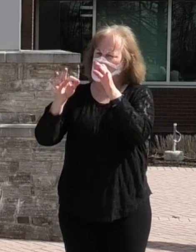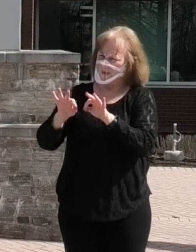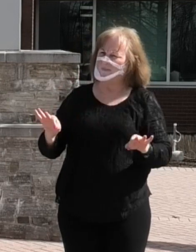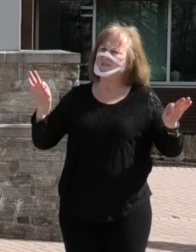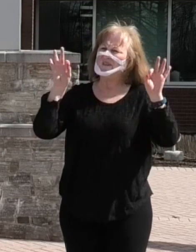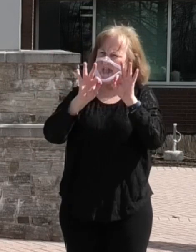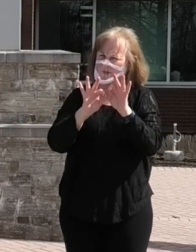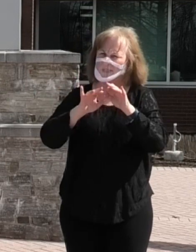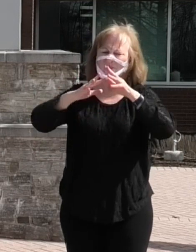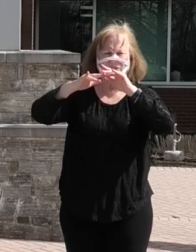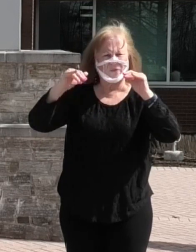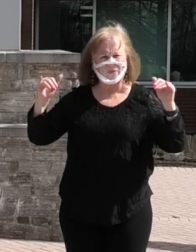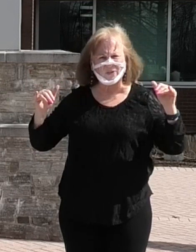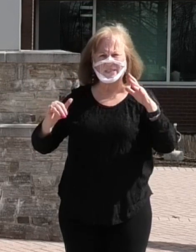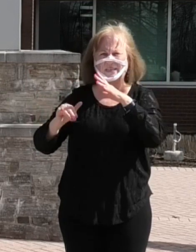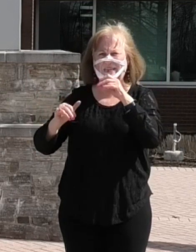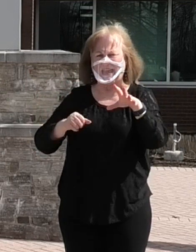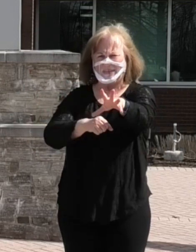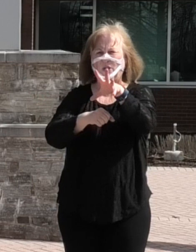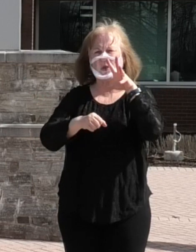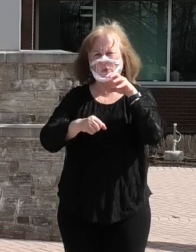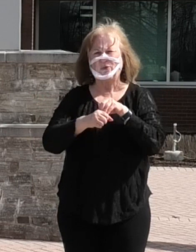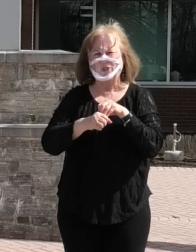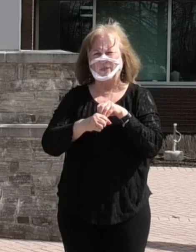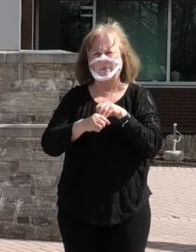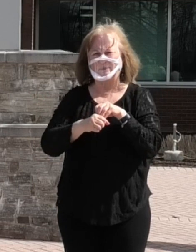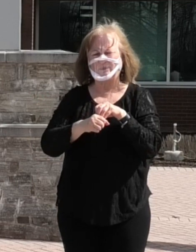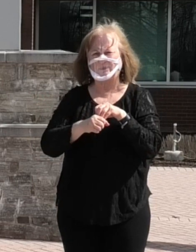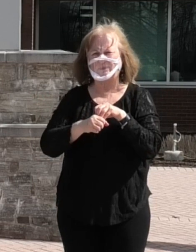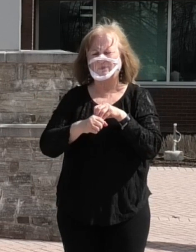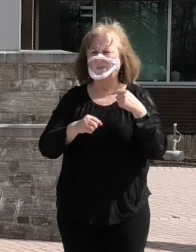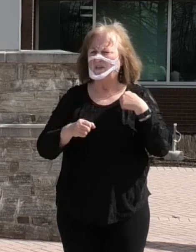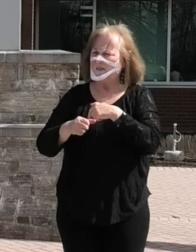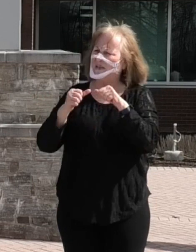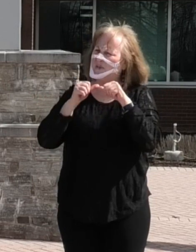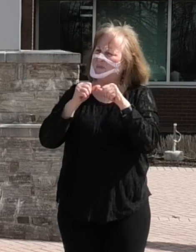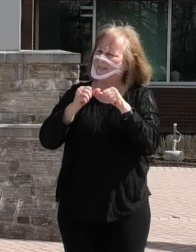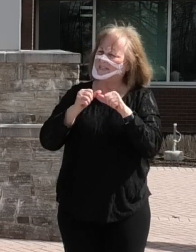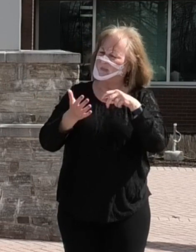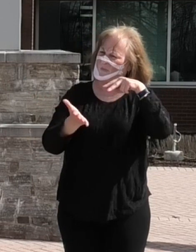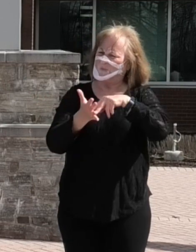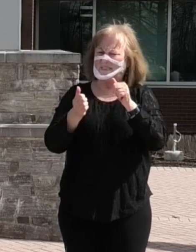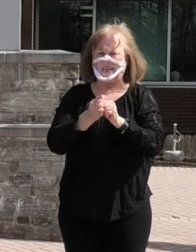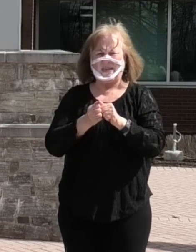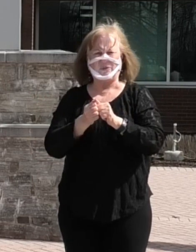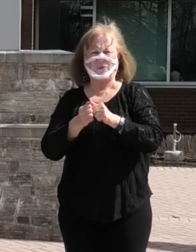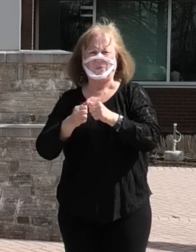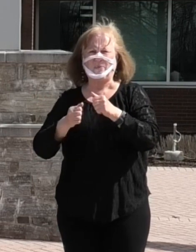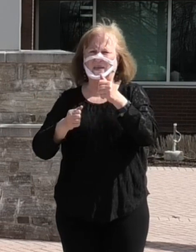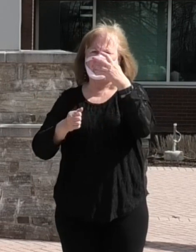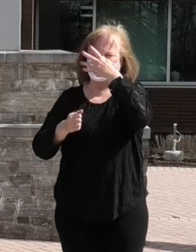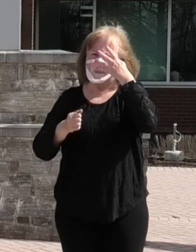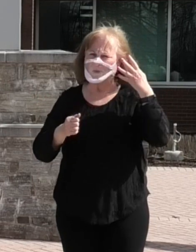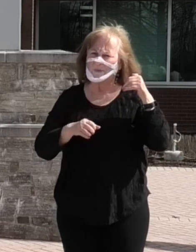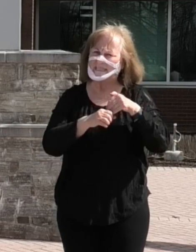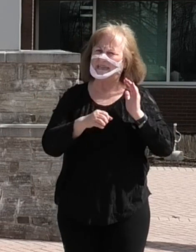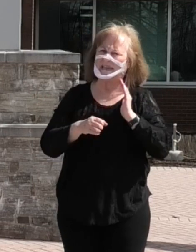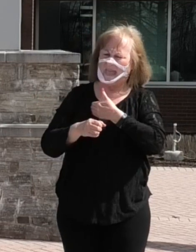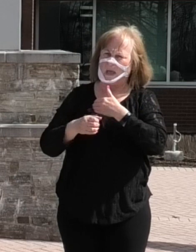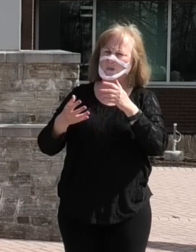values of diversity and inclusion. We continue to stand with the immigrants in our